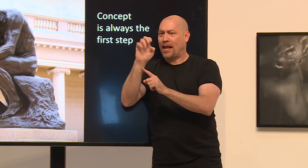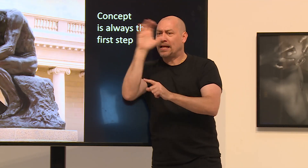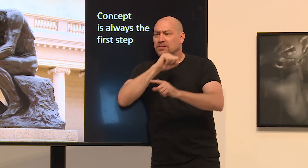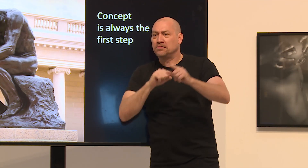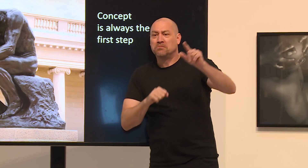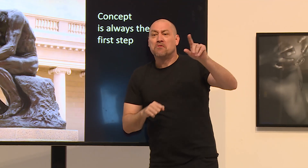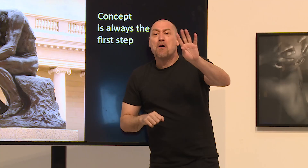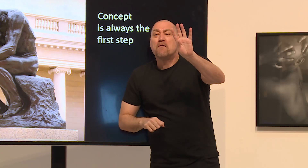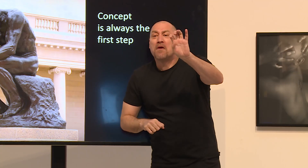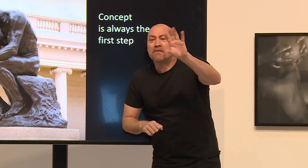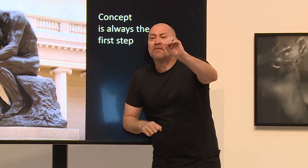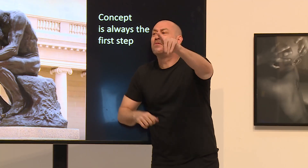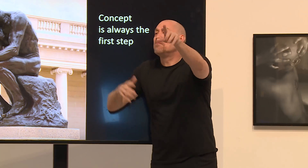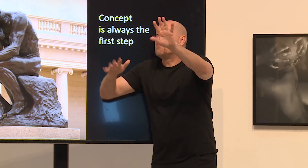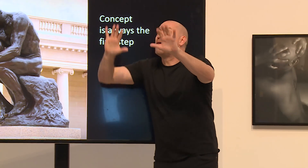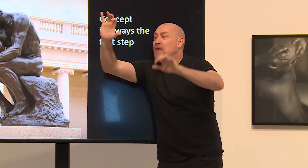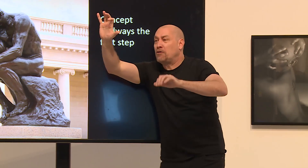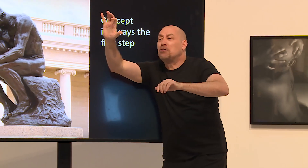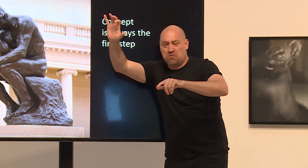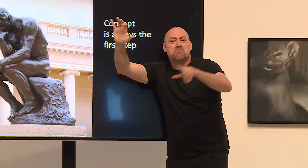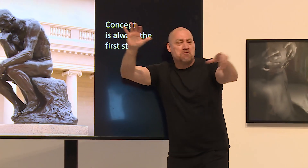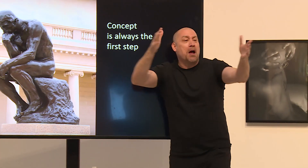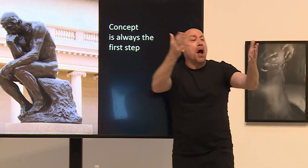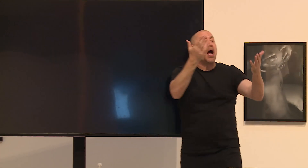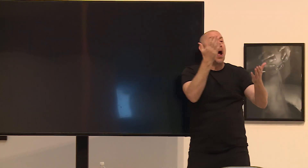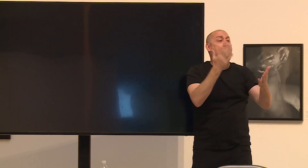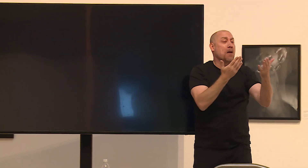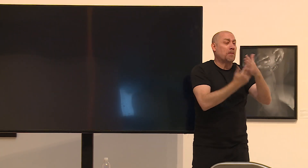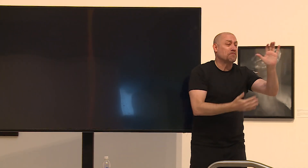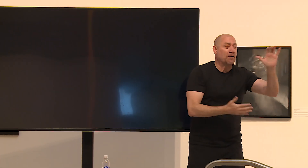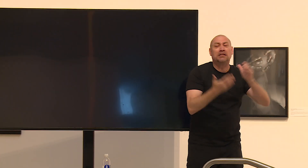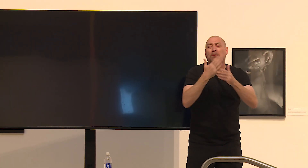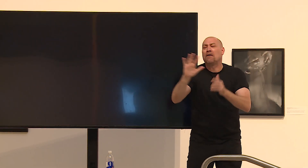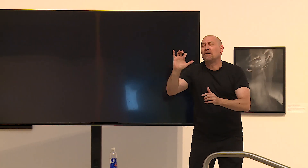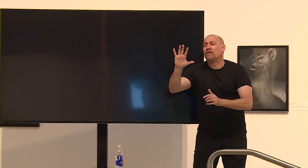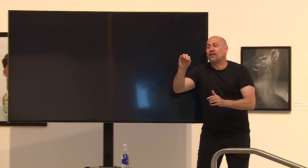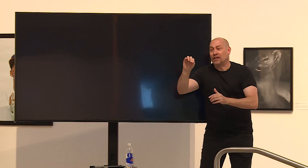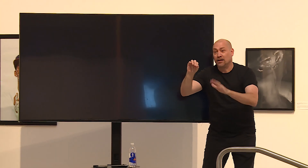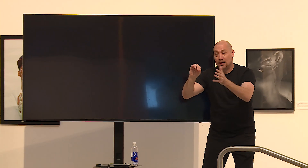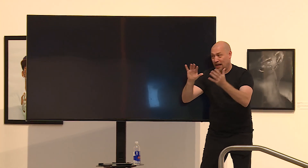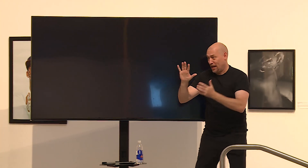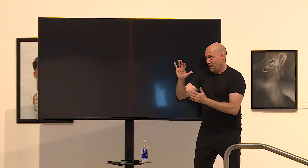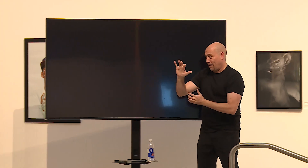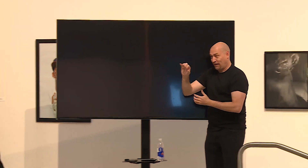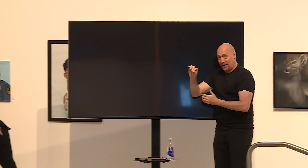What do you think? We have 500, 500, 500, maybe a 550.